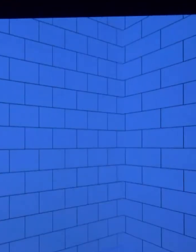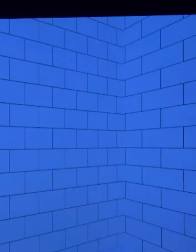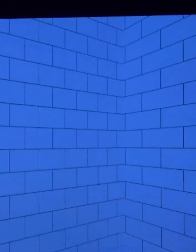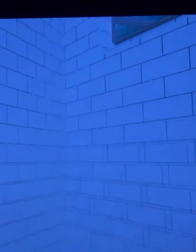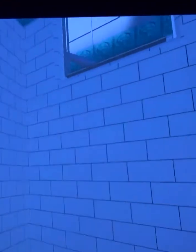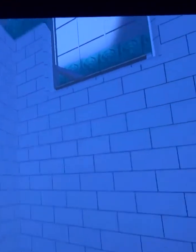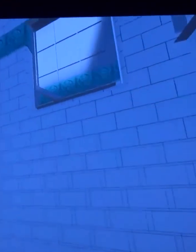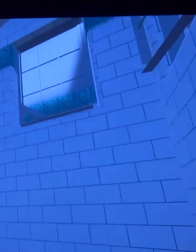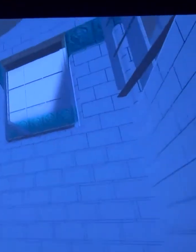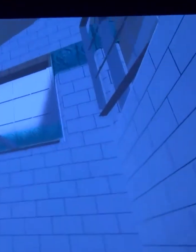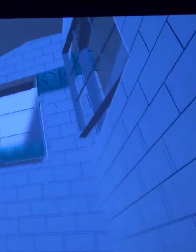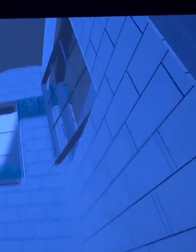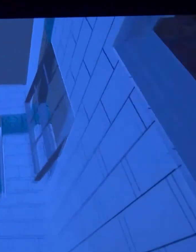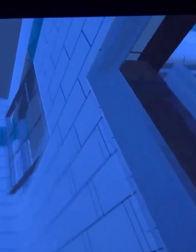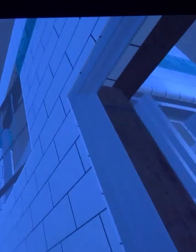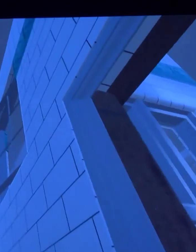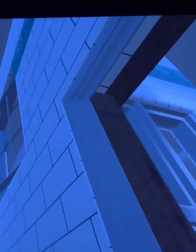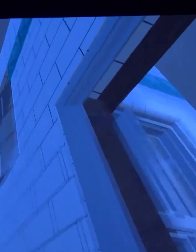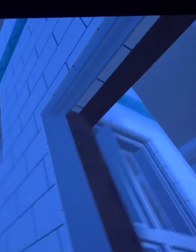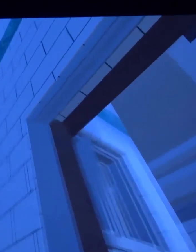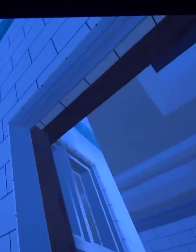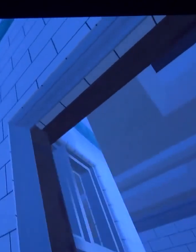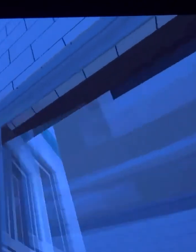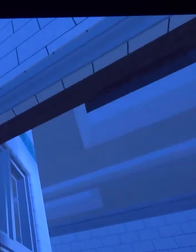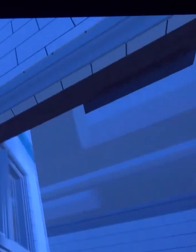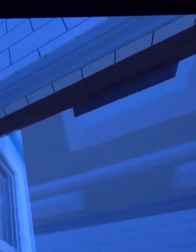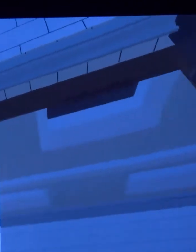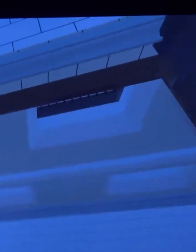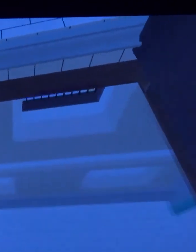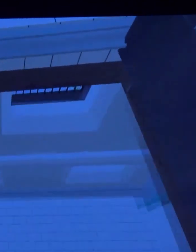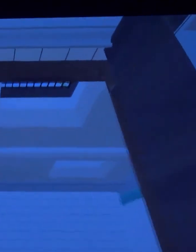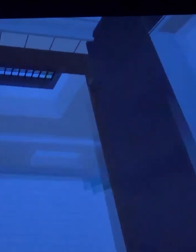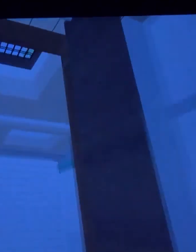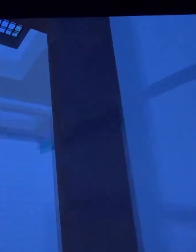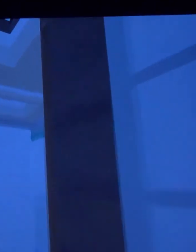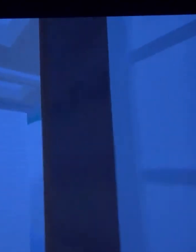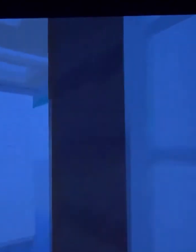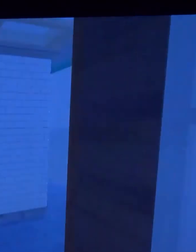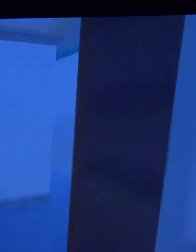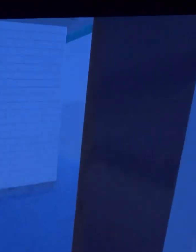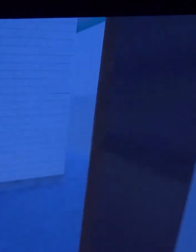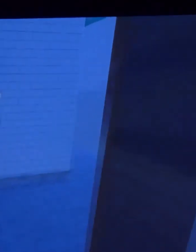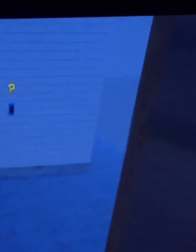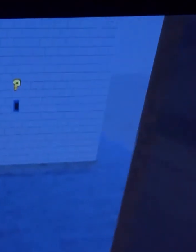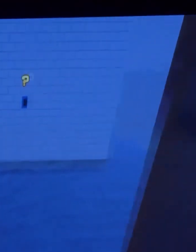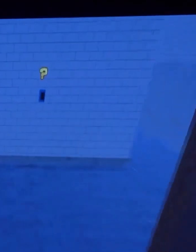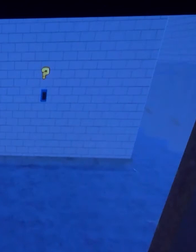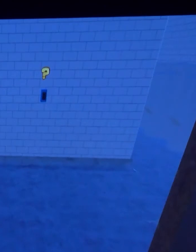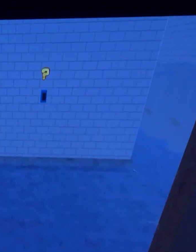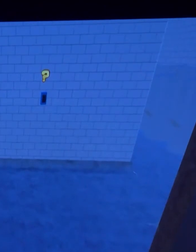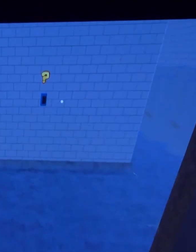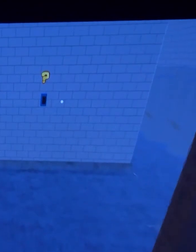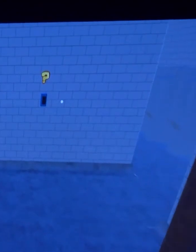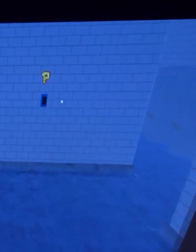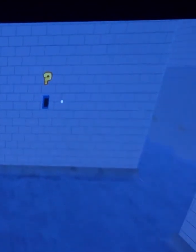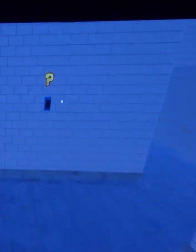here. They're very tiny spaces with the little windows at the top. They had electric ventilation systems, which is very modern for the time.